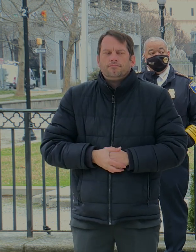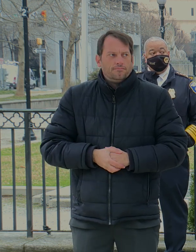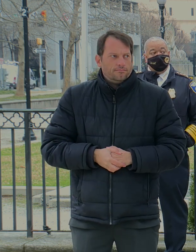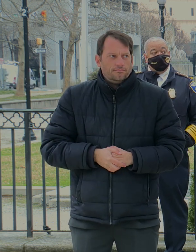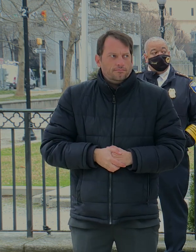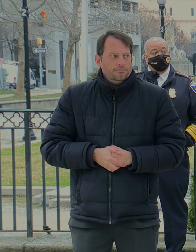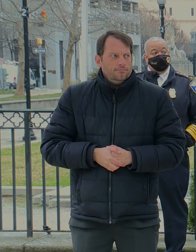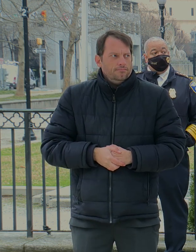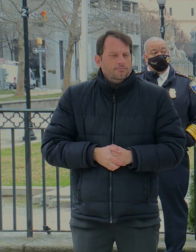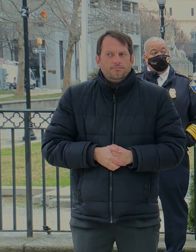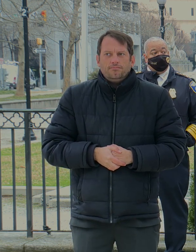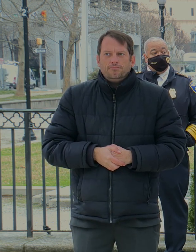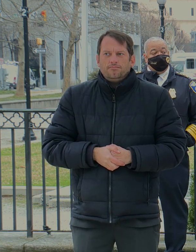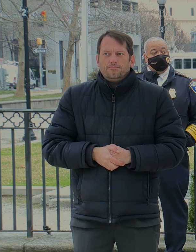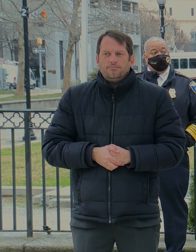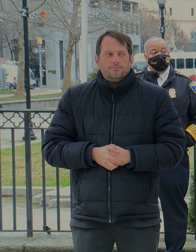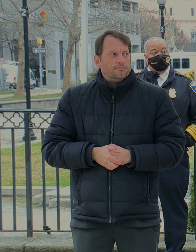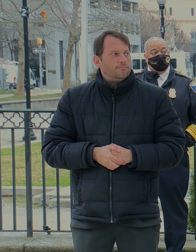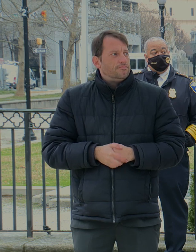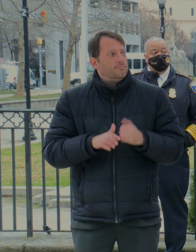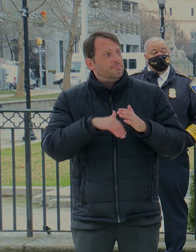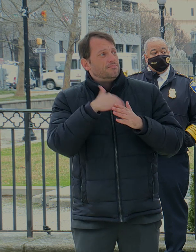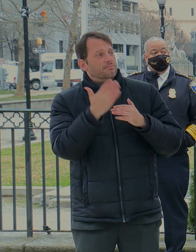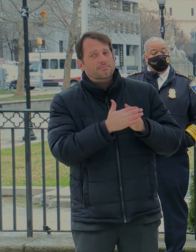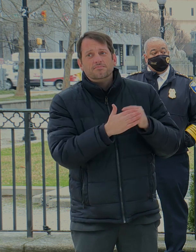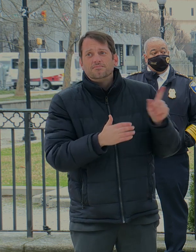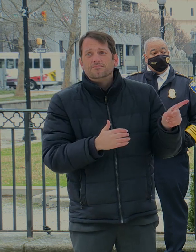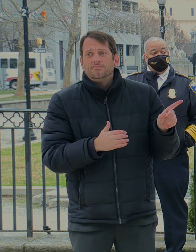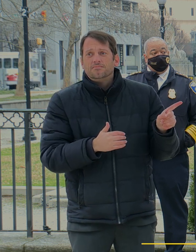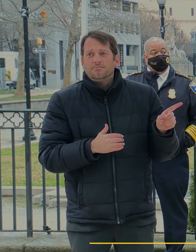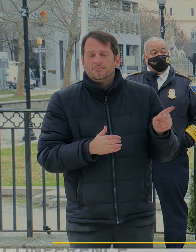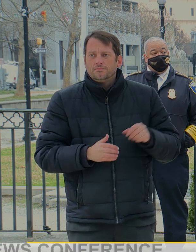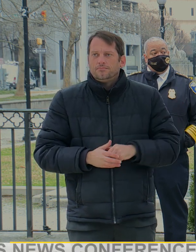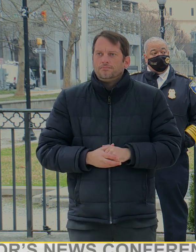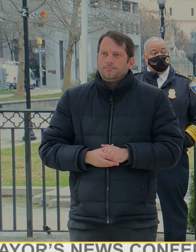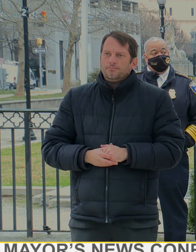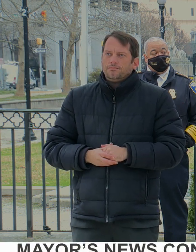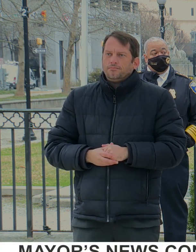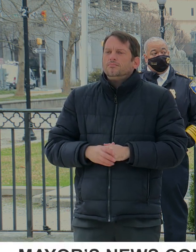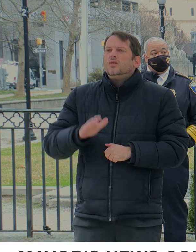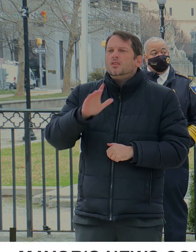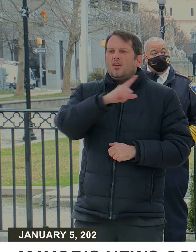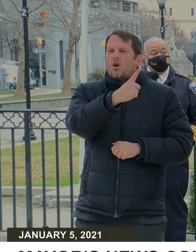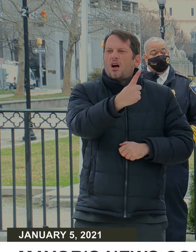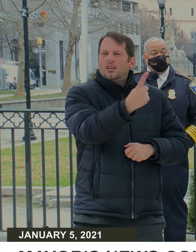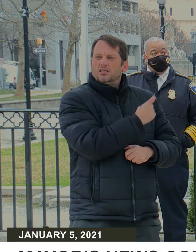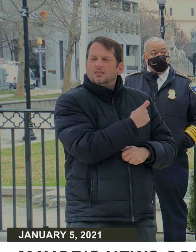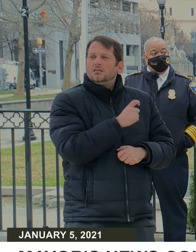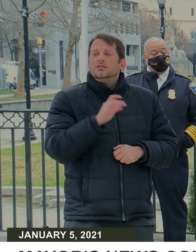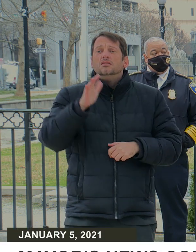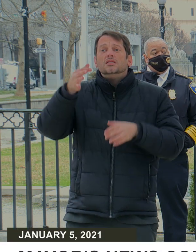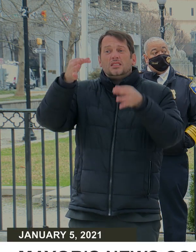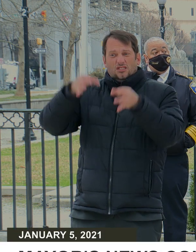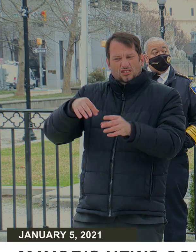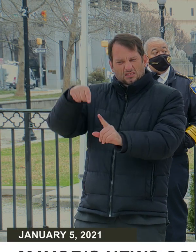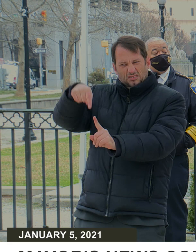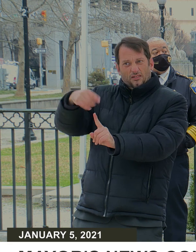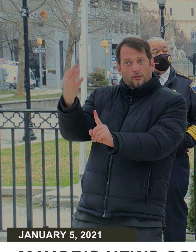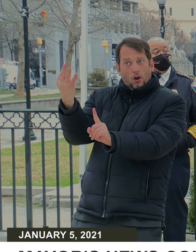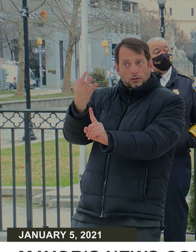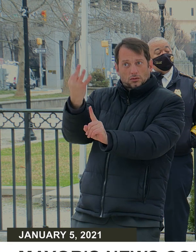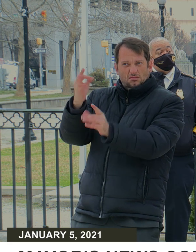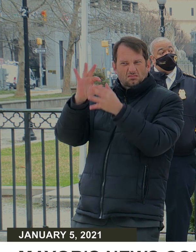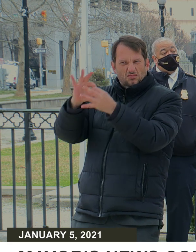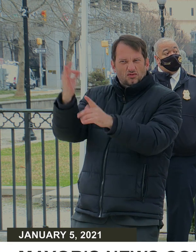Next, go ahead, ma'am. I just wanted to know, regarding your decision that you're going to make Friday, I'm kind of curious what kind of things you might be